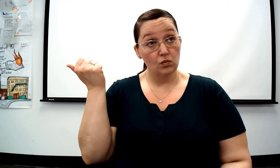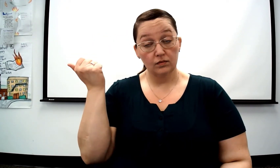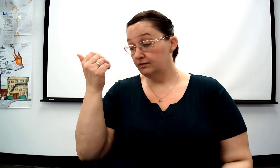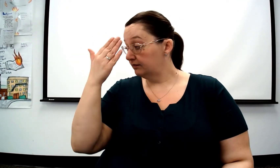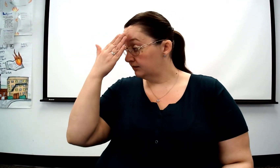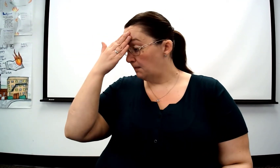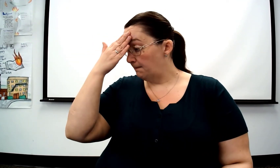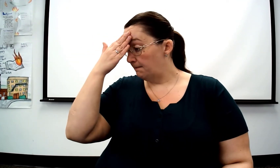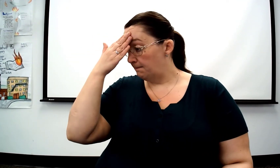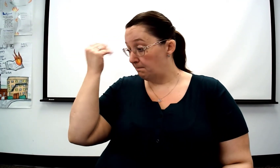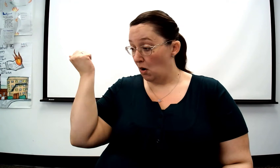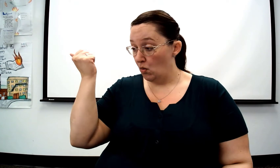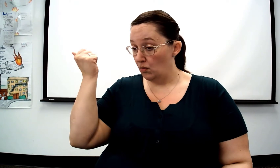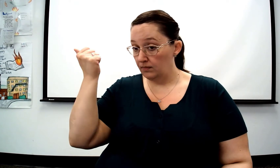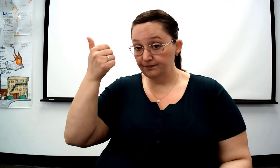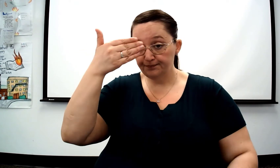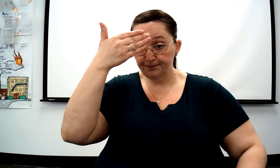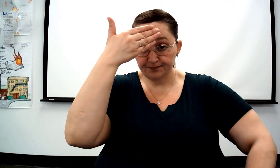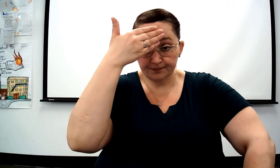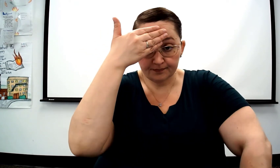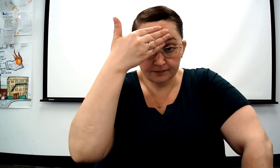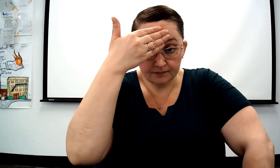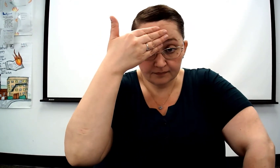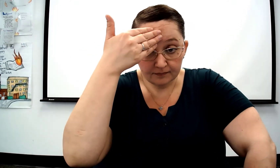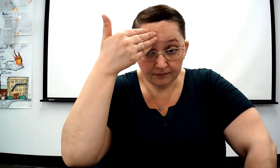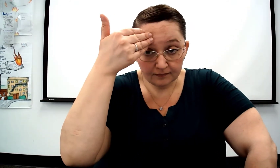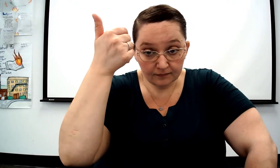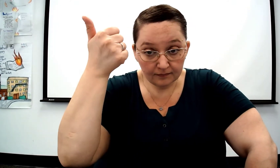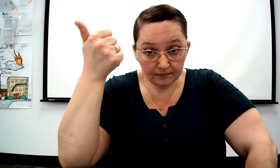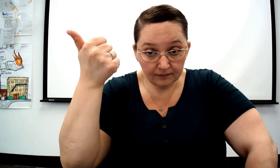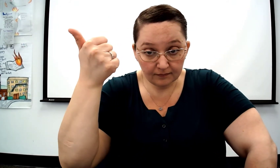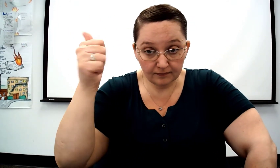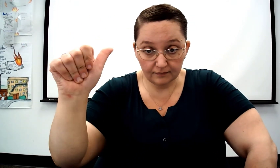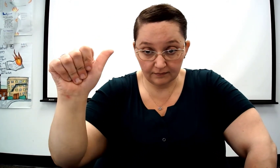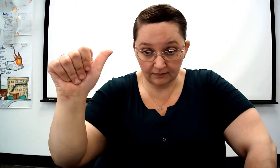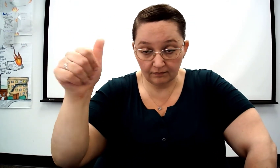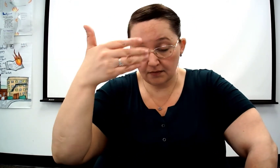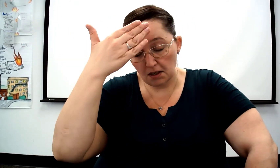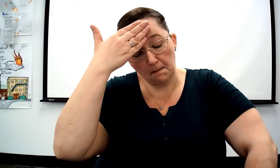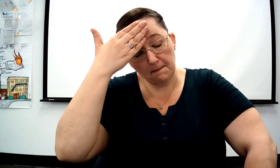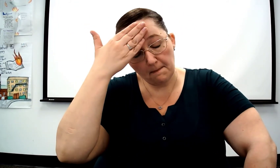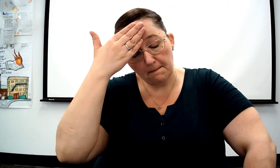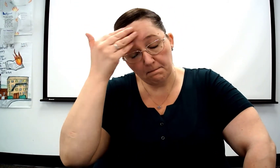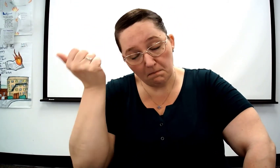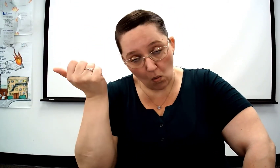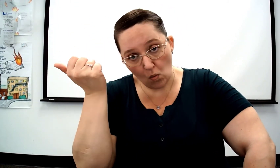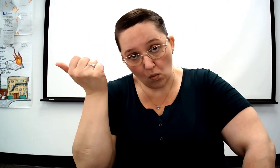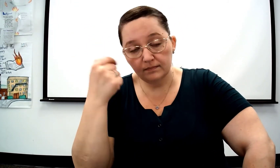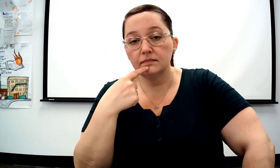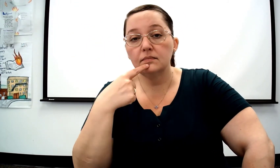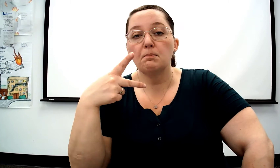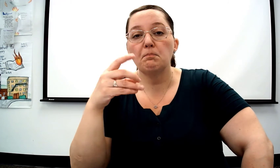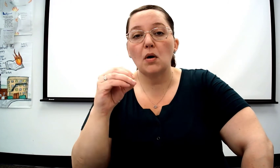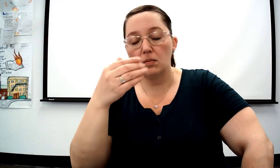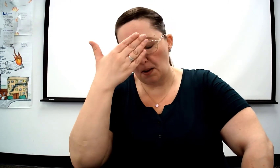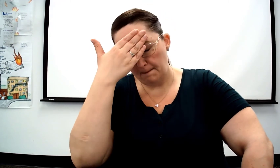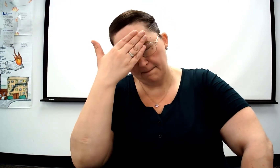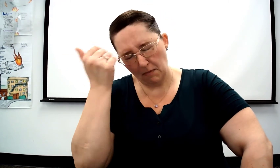Po, forget. Open B to open A, wipe across forehead.